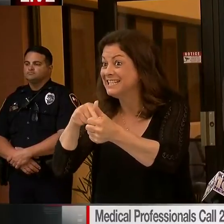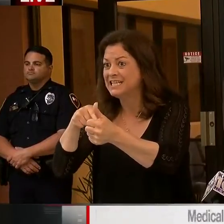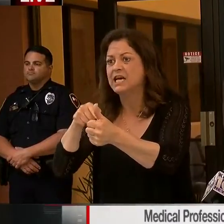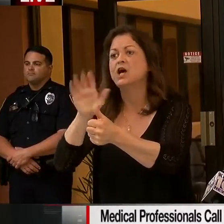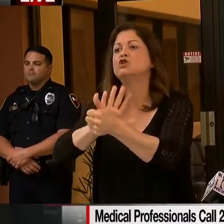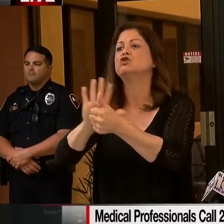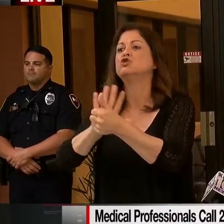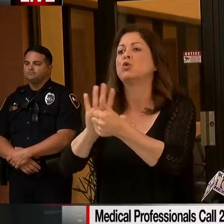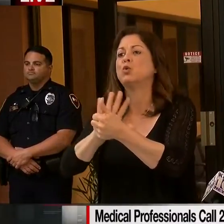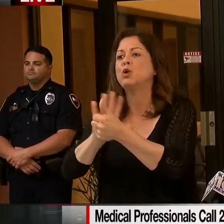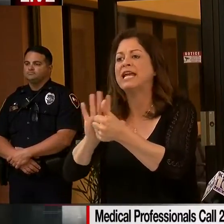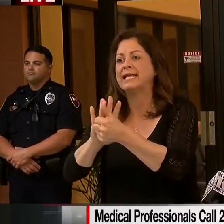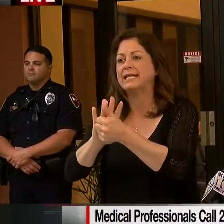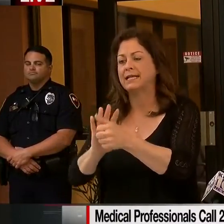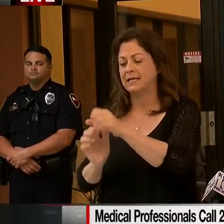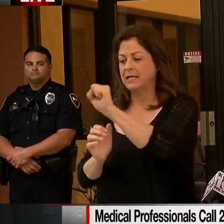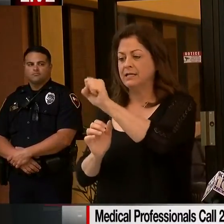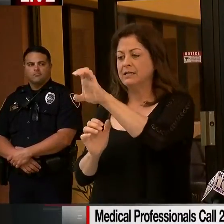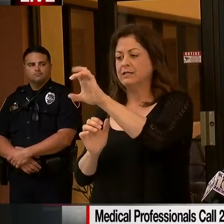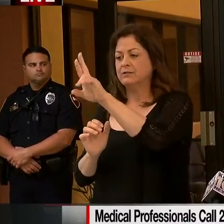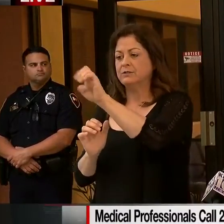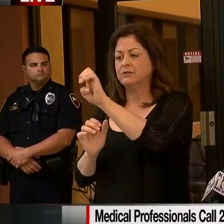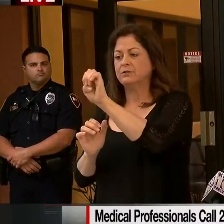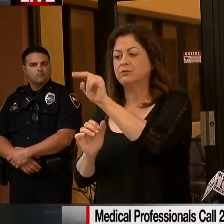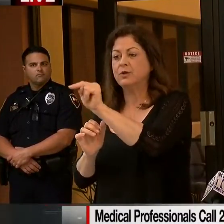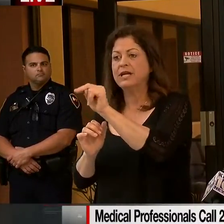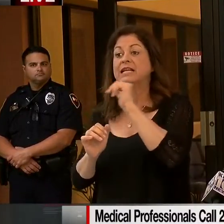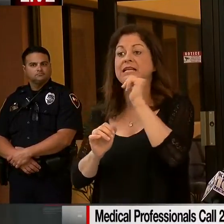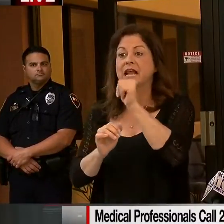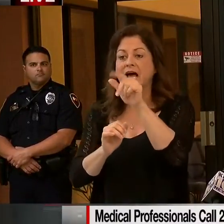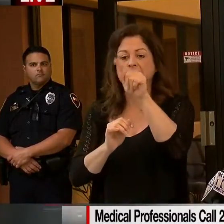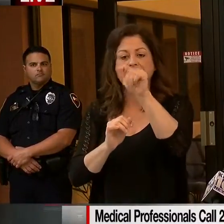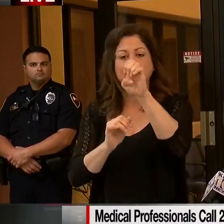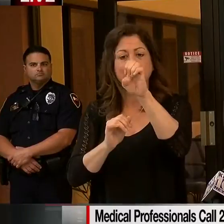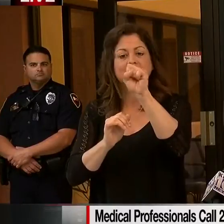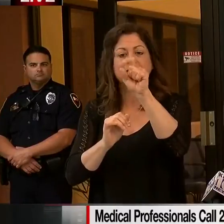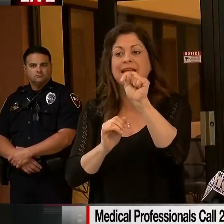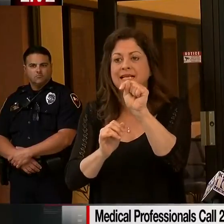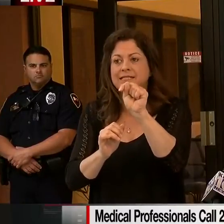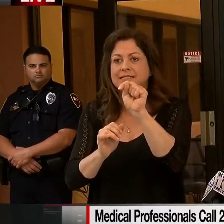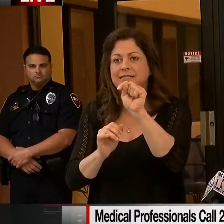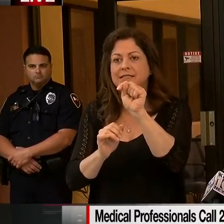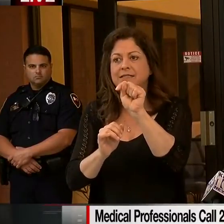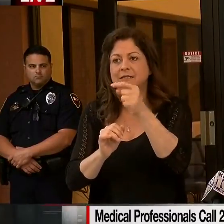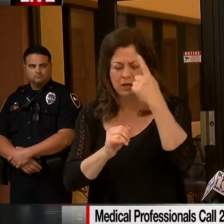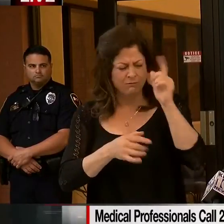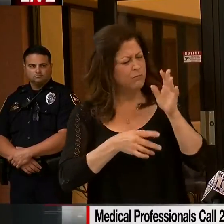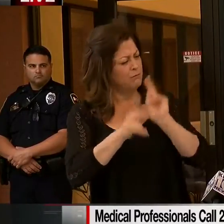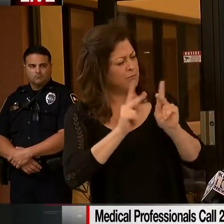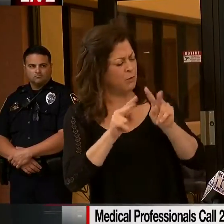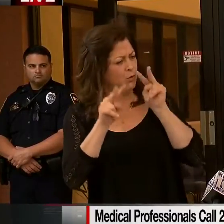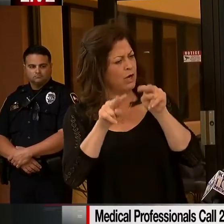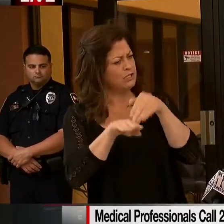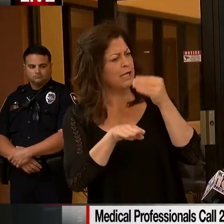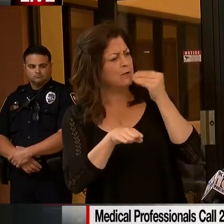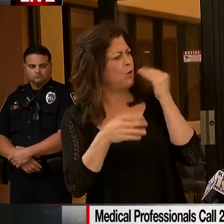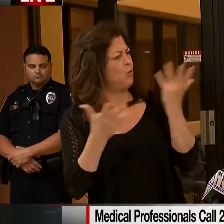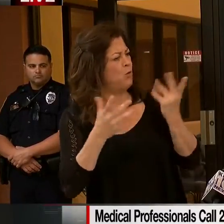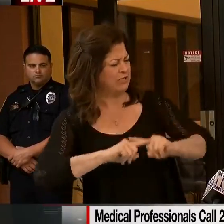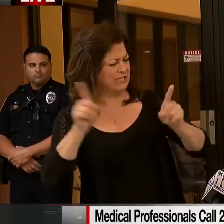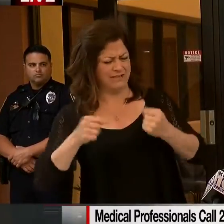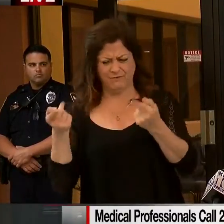screening site. That needs to be made very clear. And for those viewing at home, explain the difference. All right. So screening